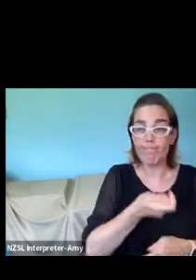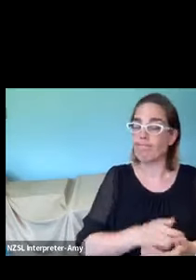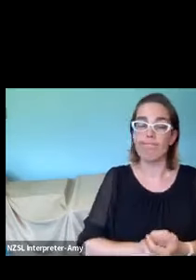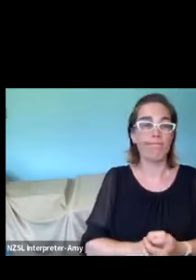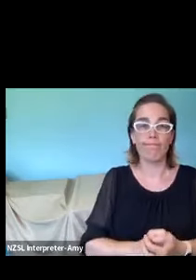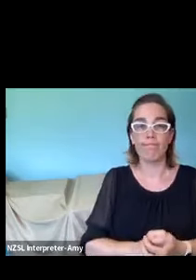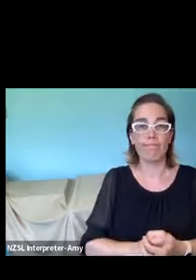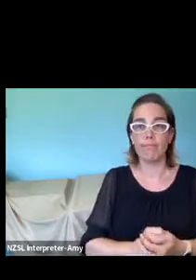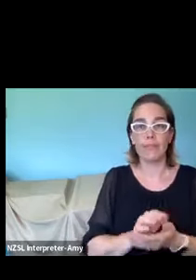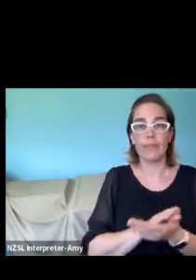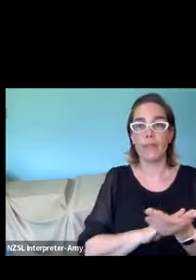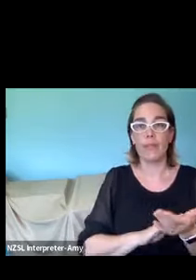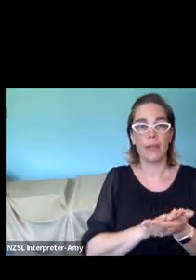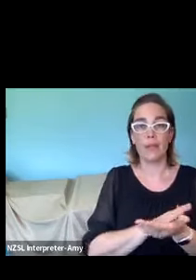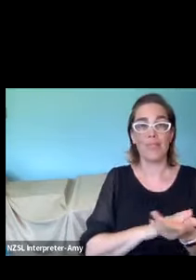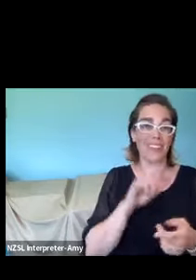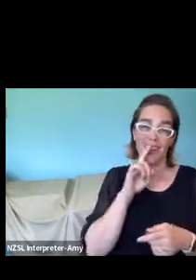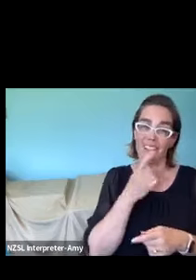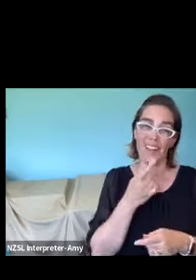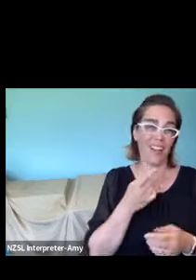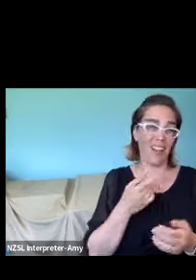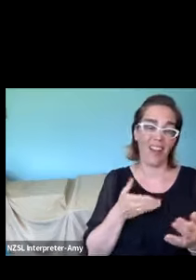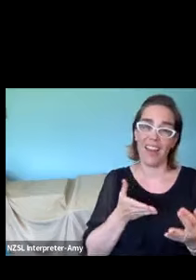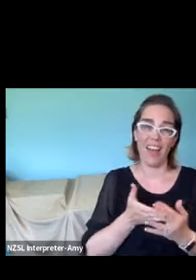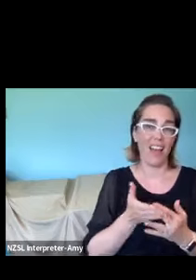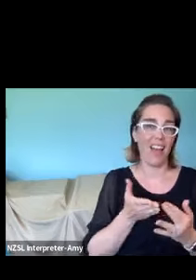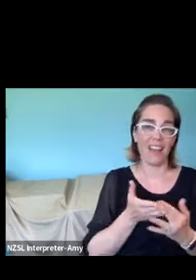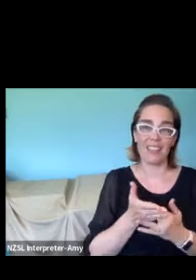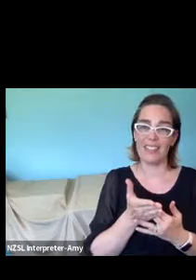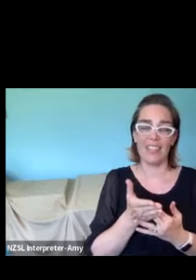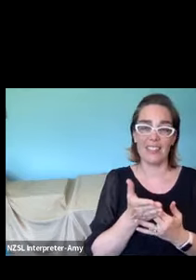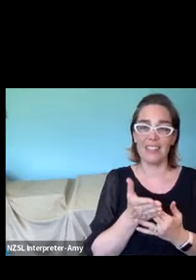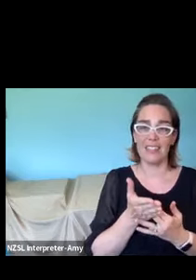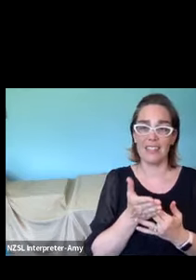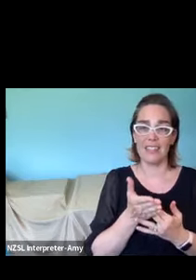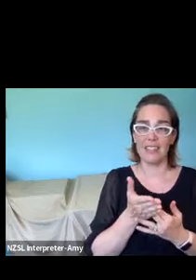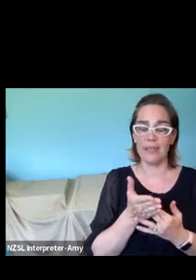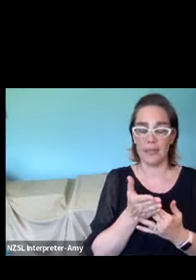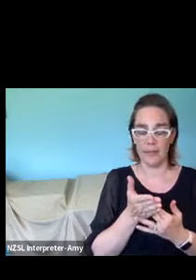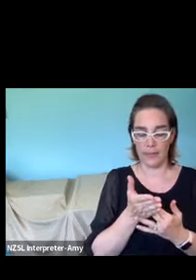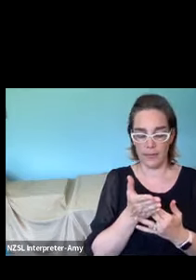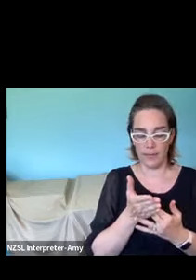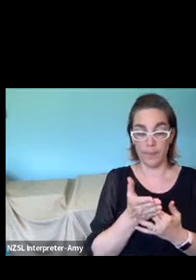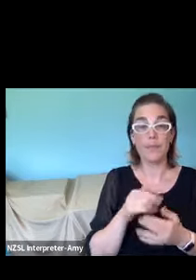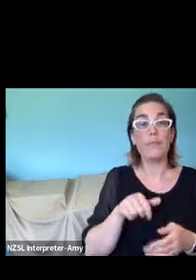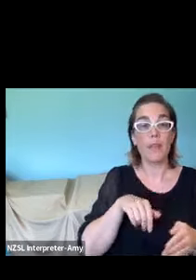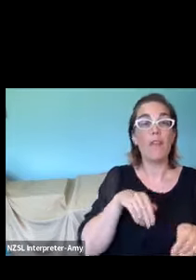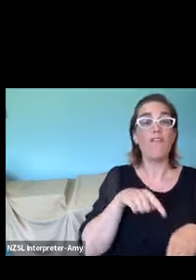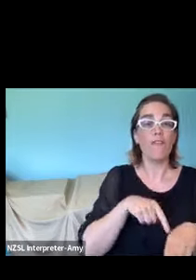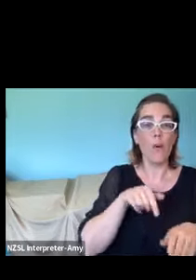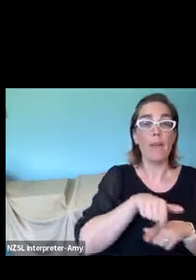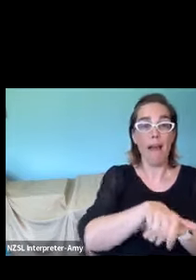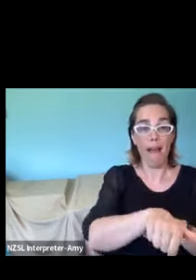been able to access the footpath